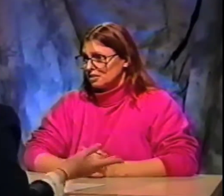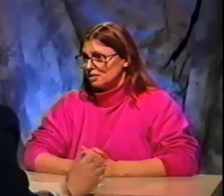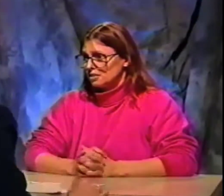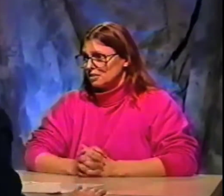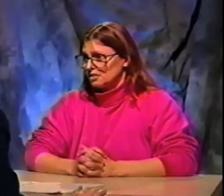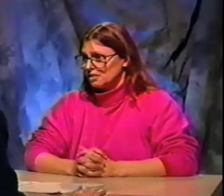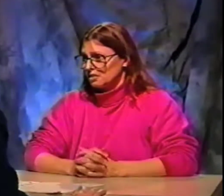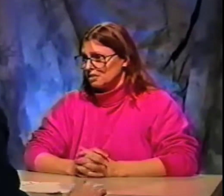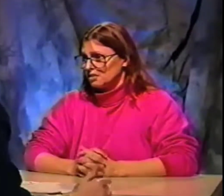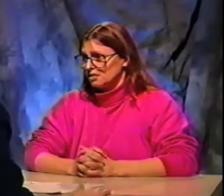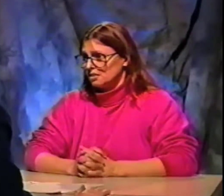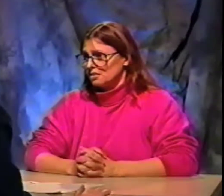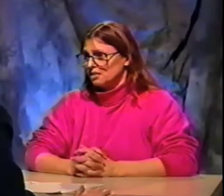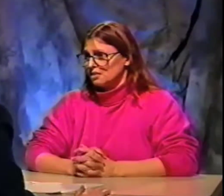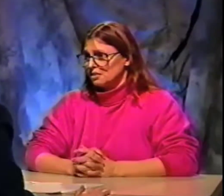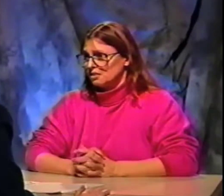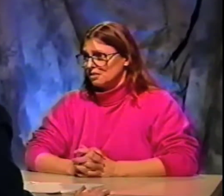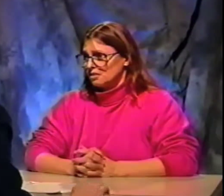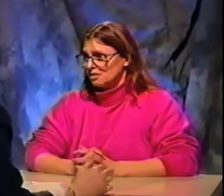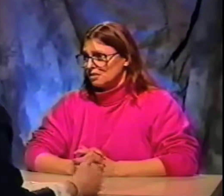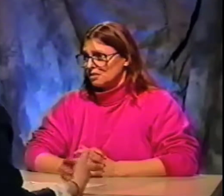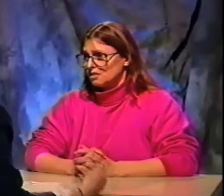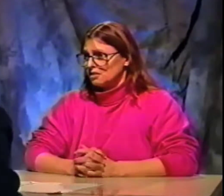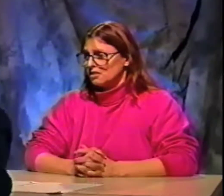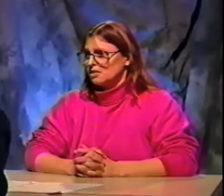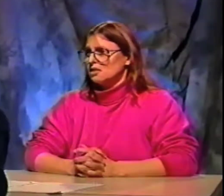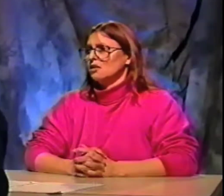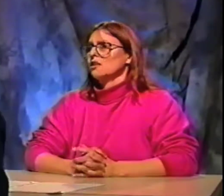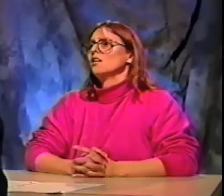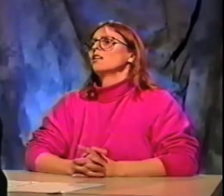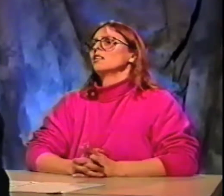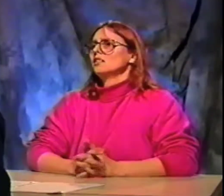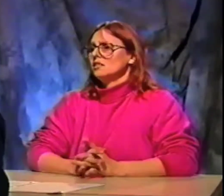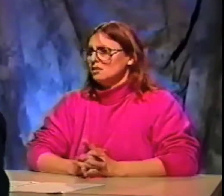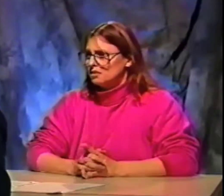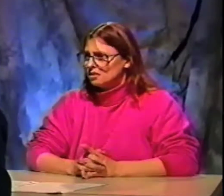instance, sucking their thumb, some of those kind of things. What might you be watching for?